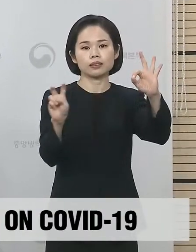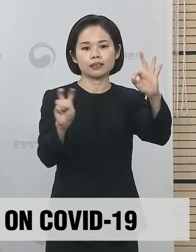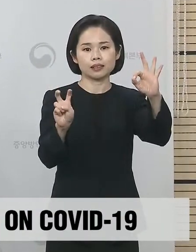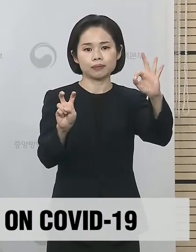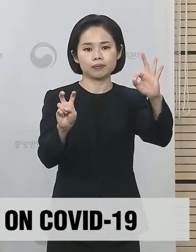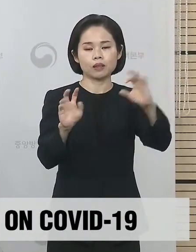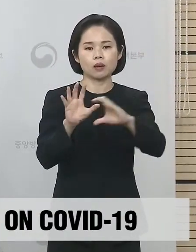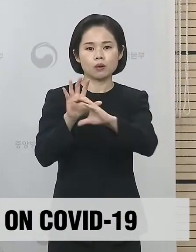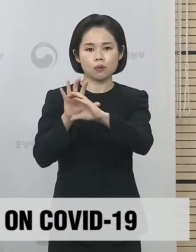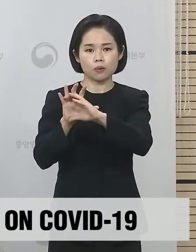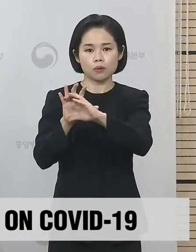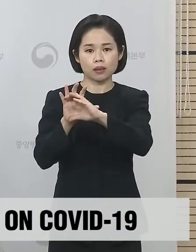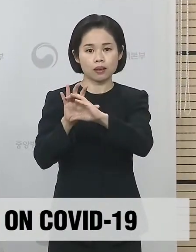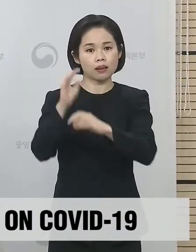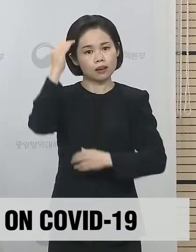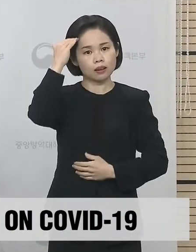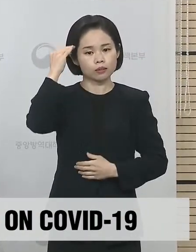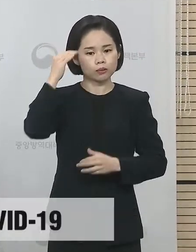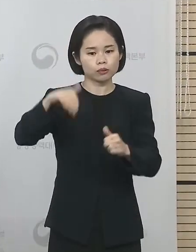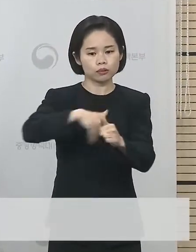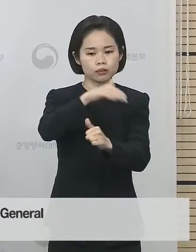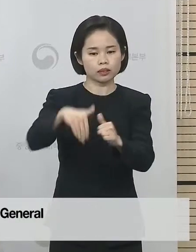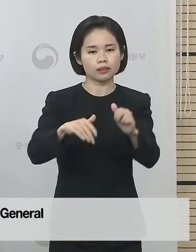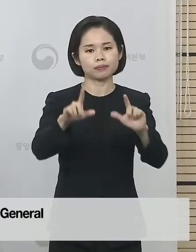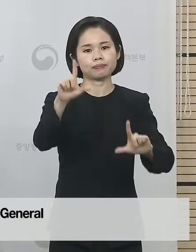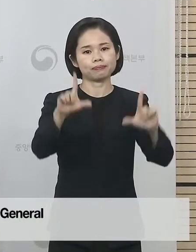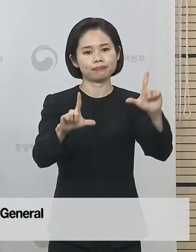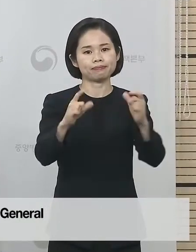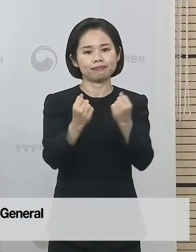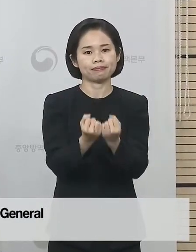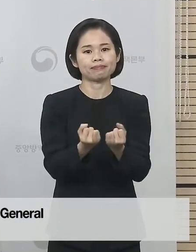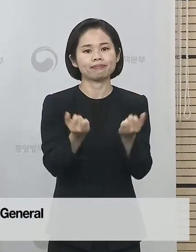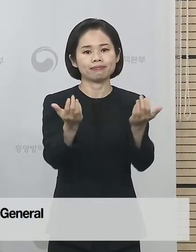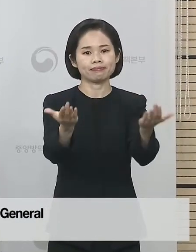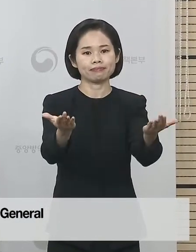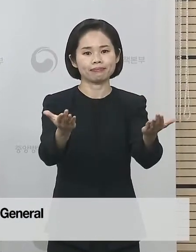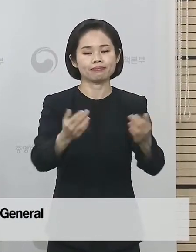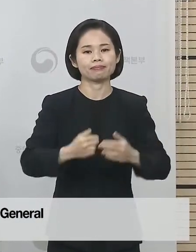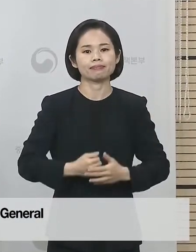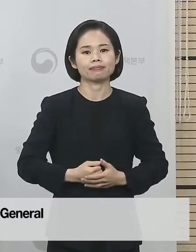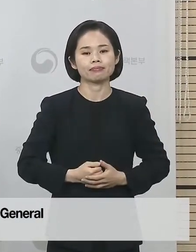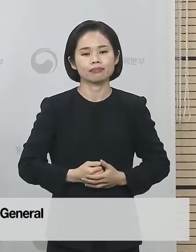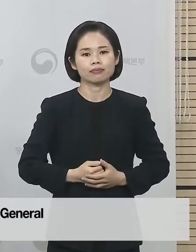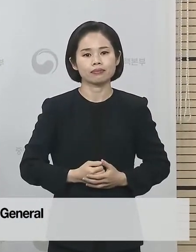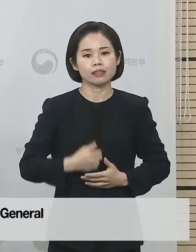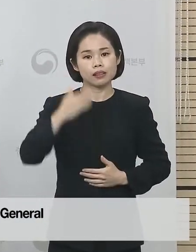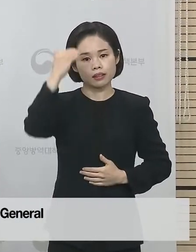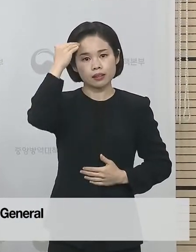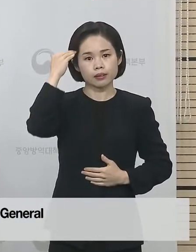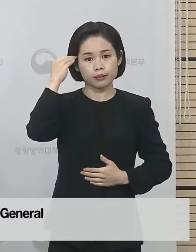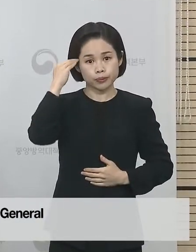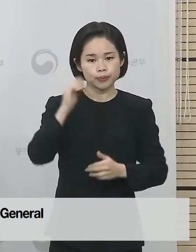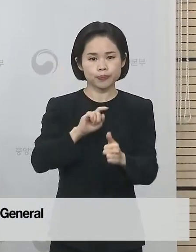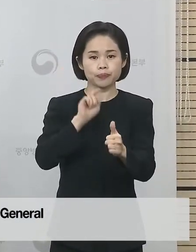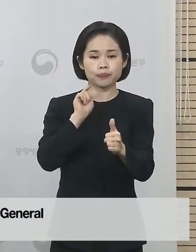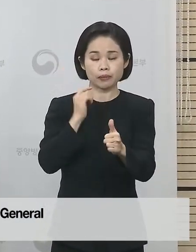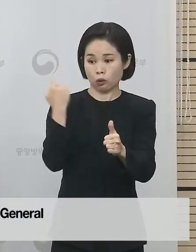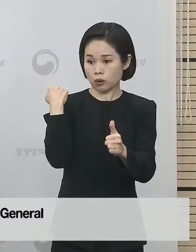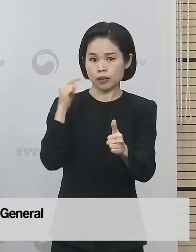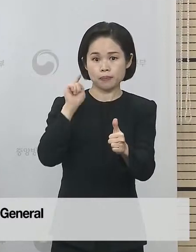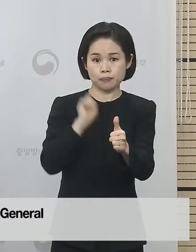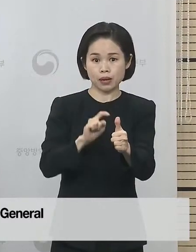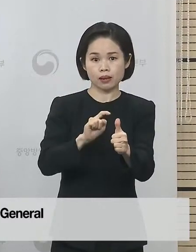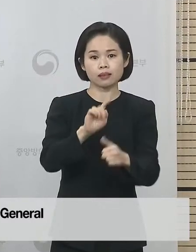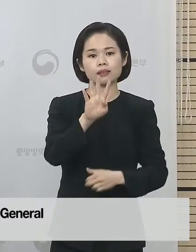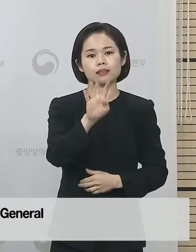Let us now begin our regular briefing for COVID-19 response here in South Korea for October 20th, Tuesday. As of today midnight,